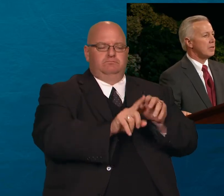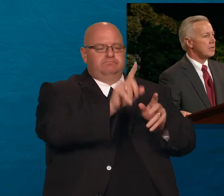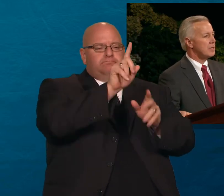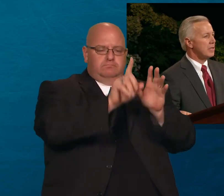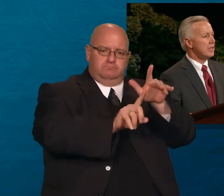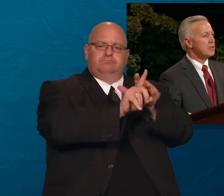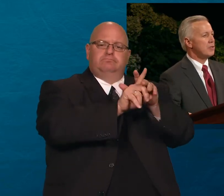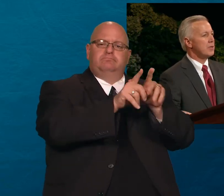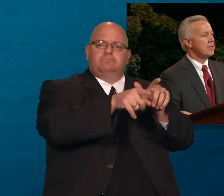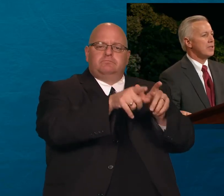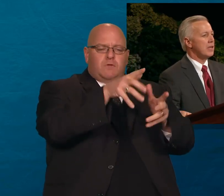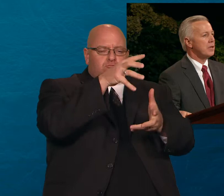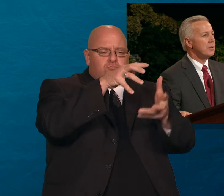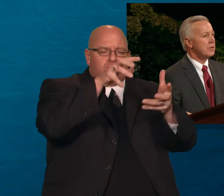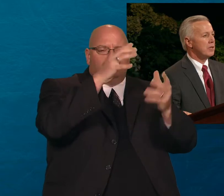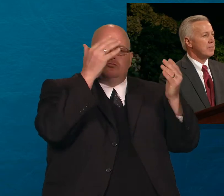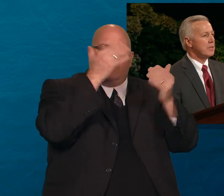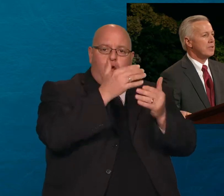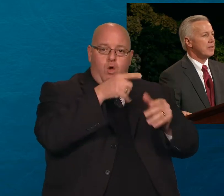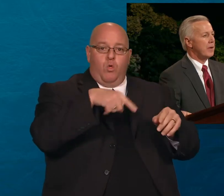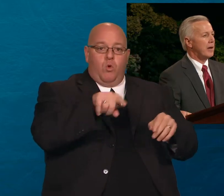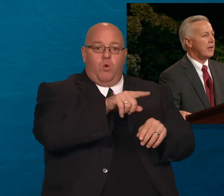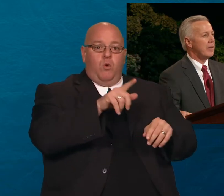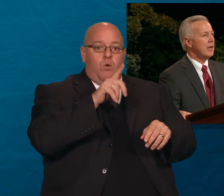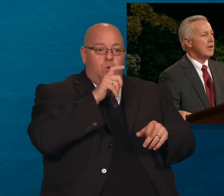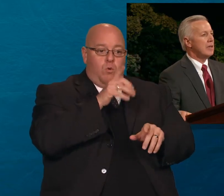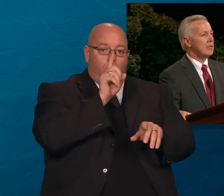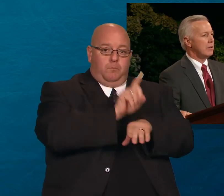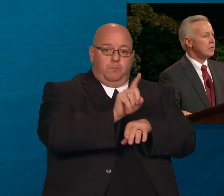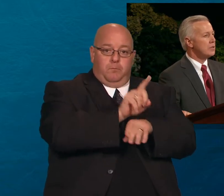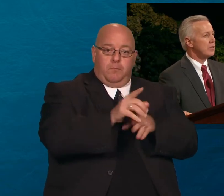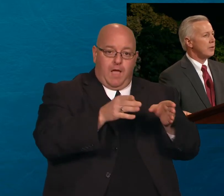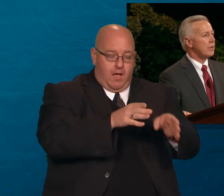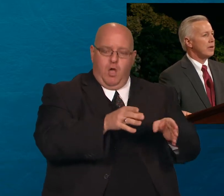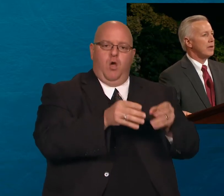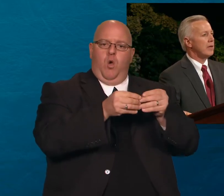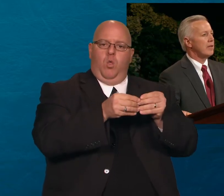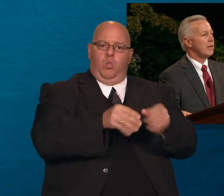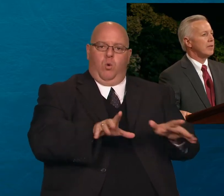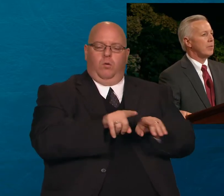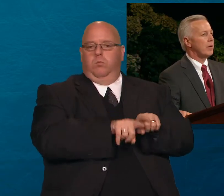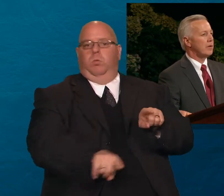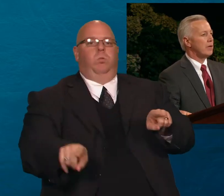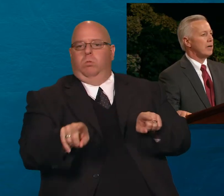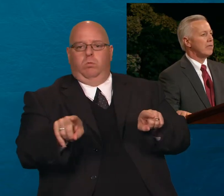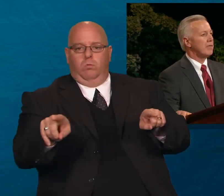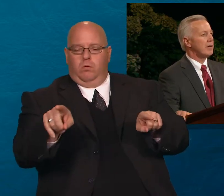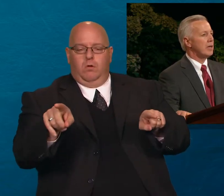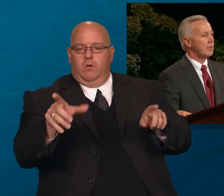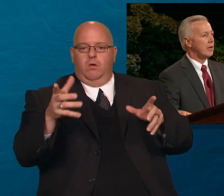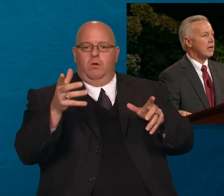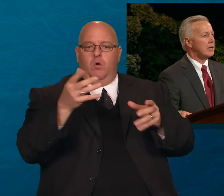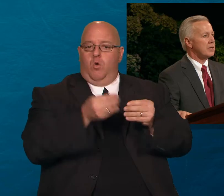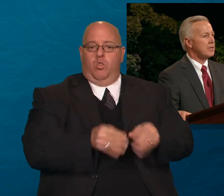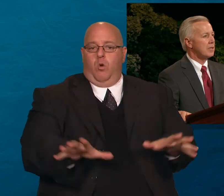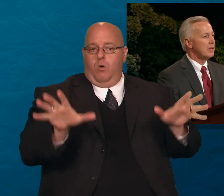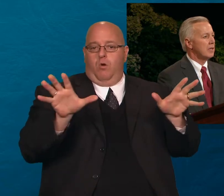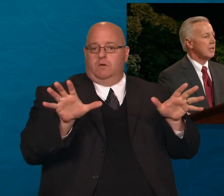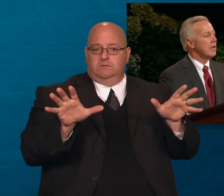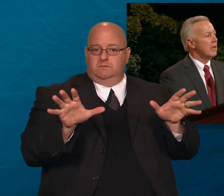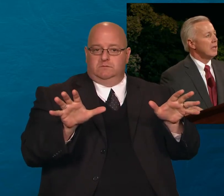of darkness, insomuch that they who had commenced in the path did lose their way, that they wandered off and were